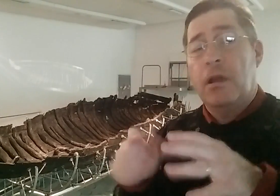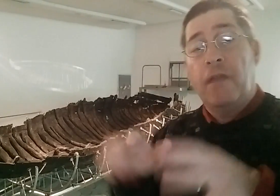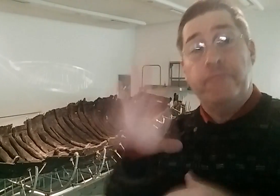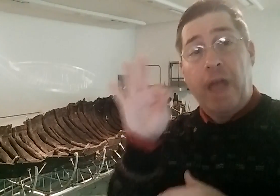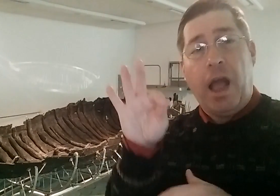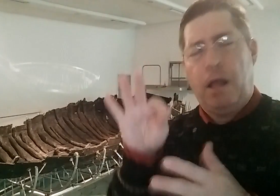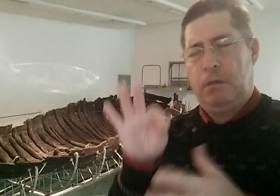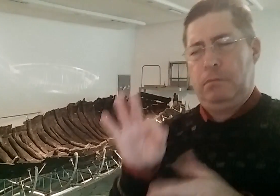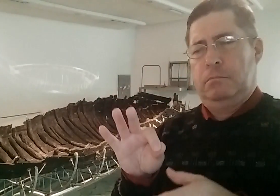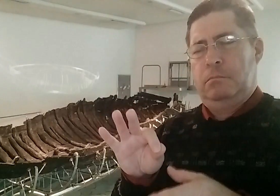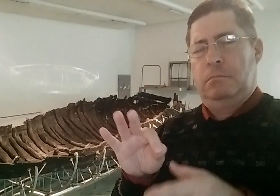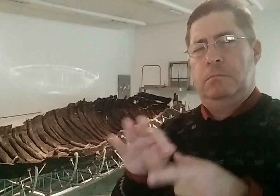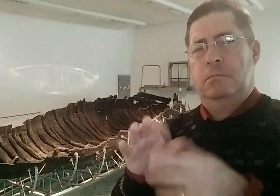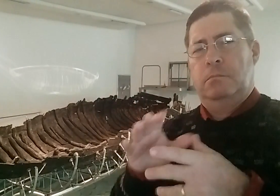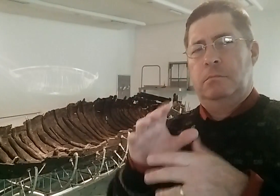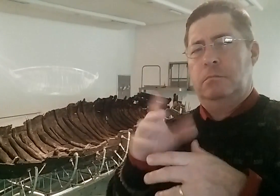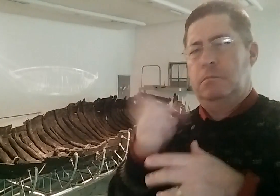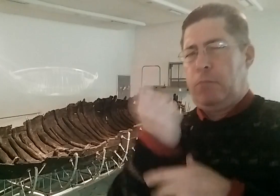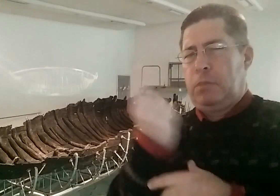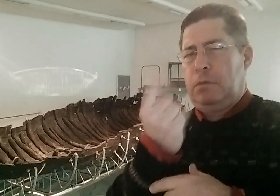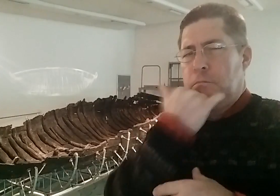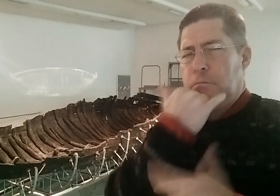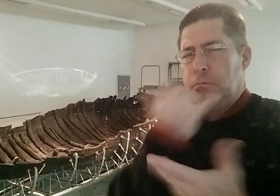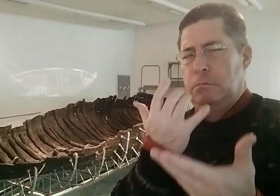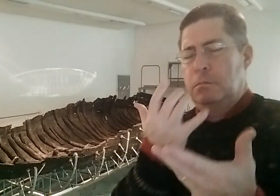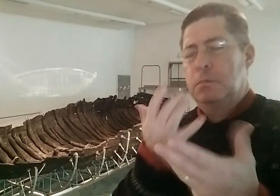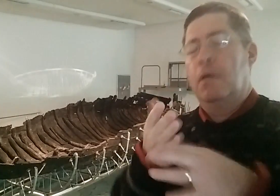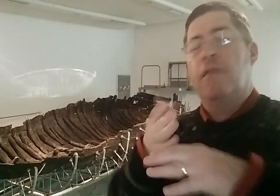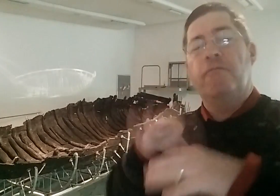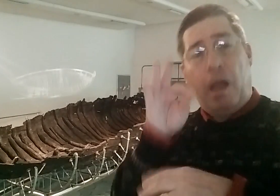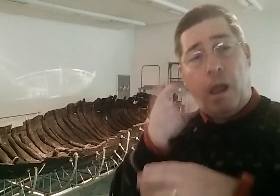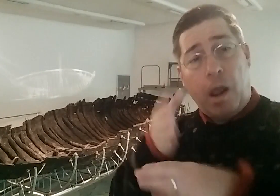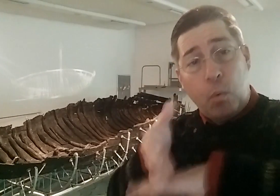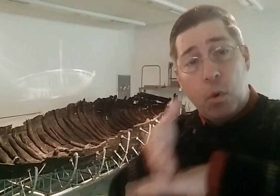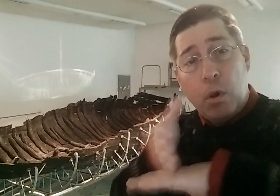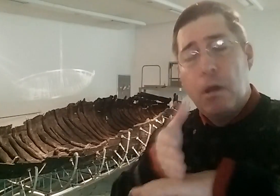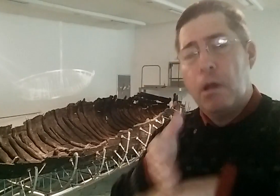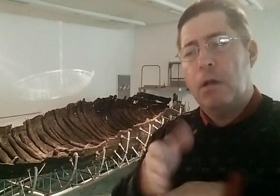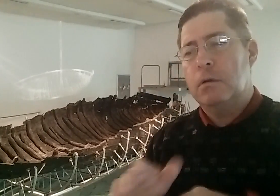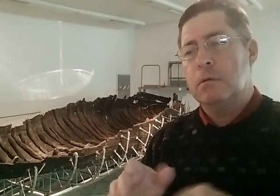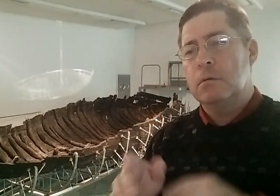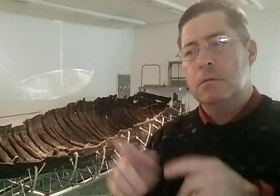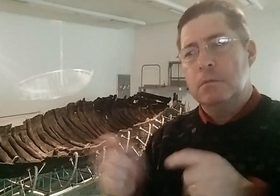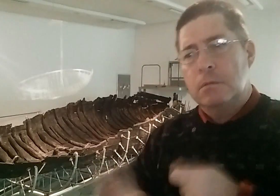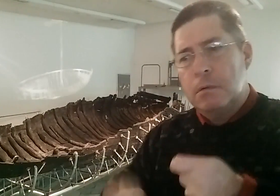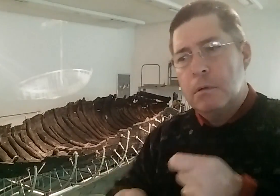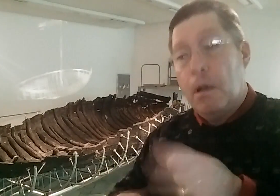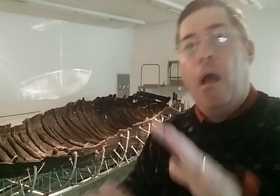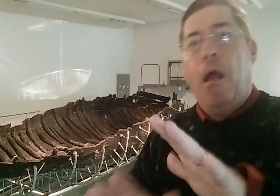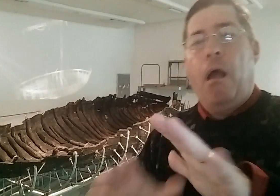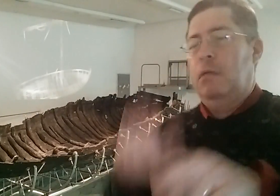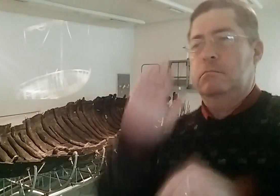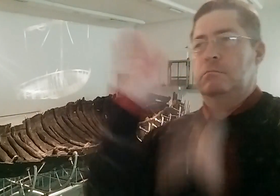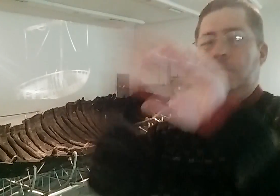of Galilee and he found something. He saw that something was wrong. He didn't know what it was. He began to dig